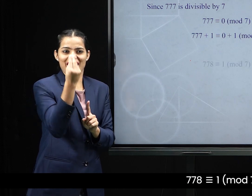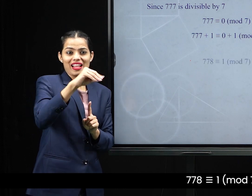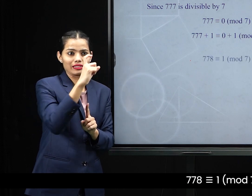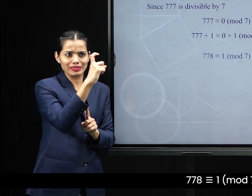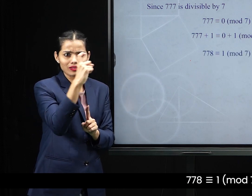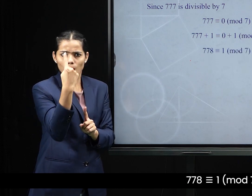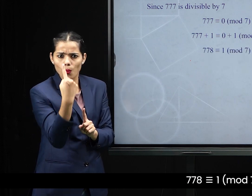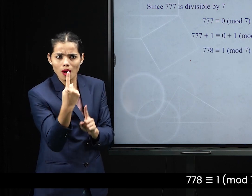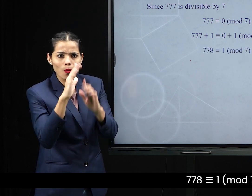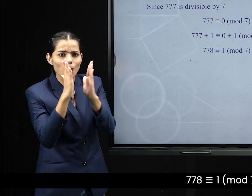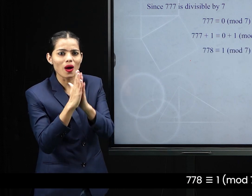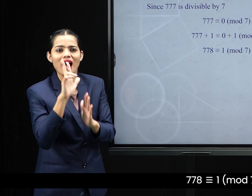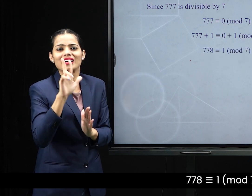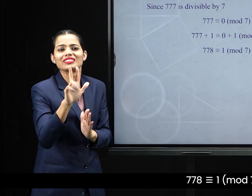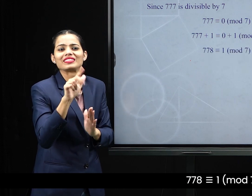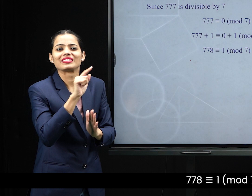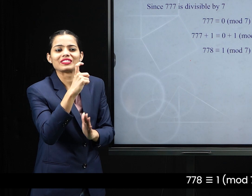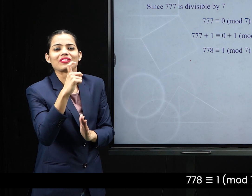778 is equal to 1 mod 7.